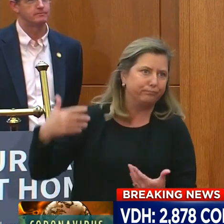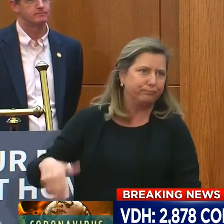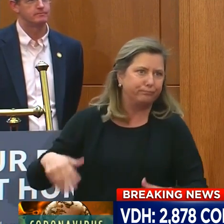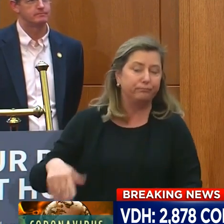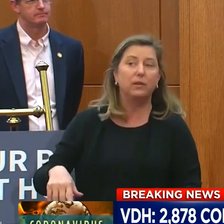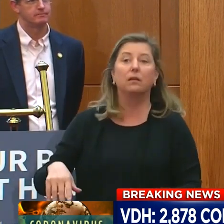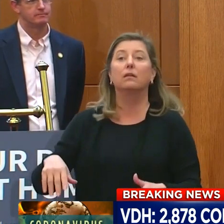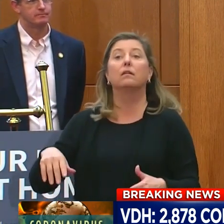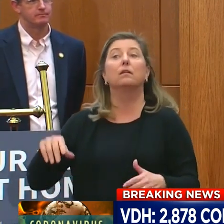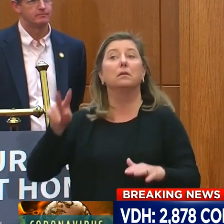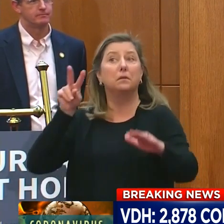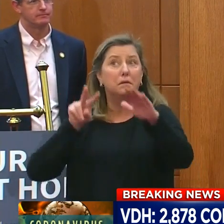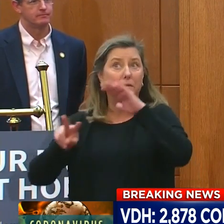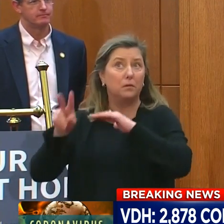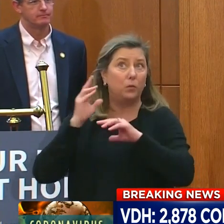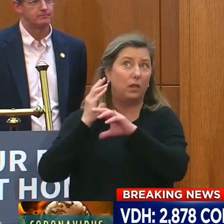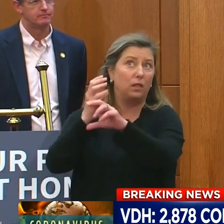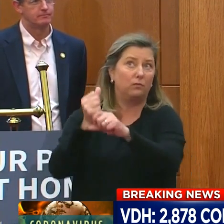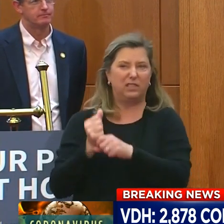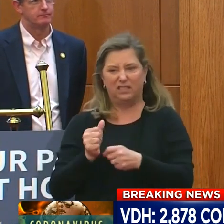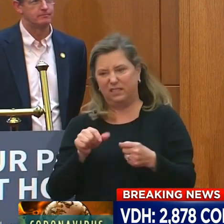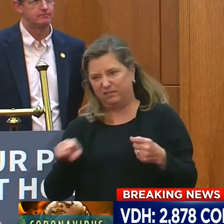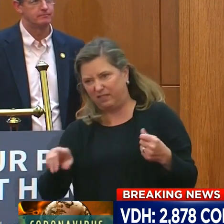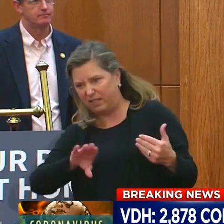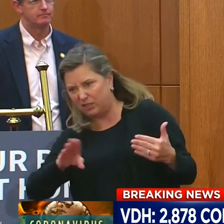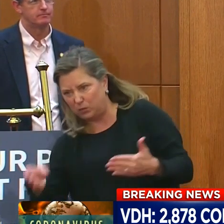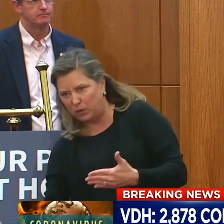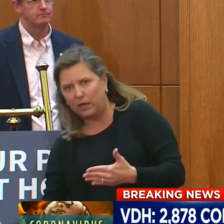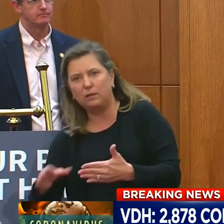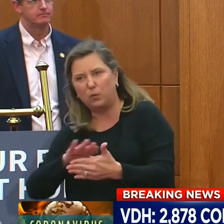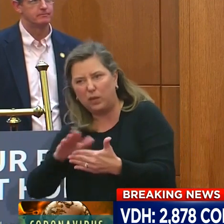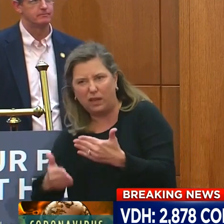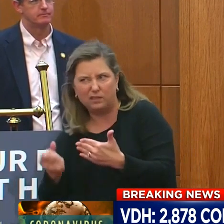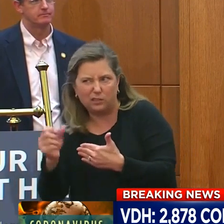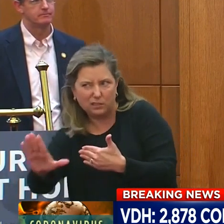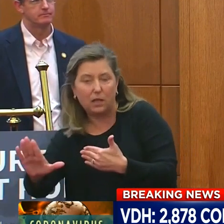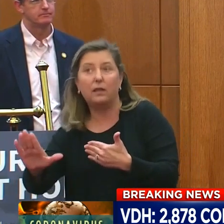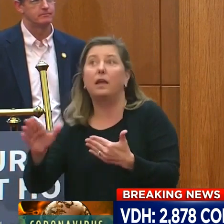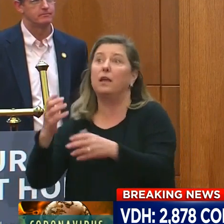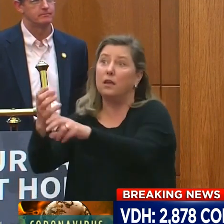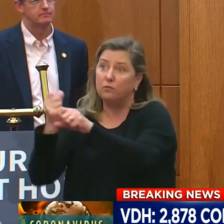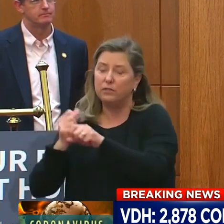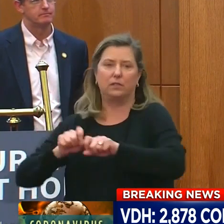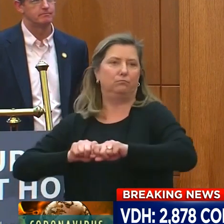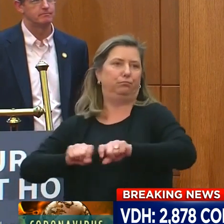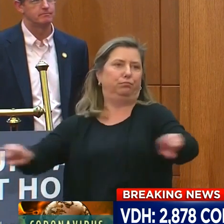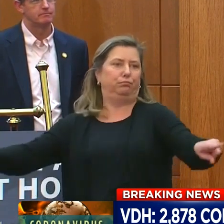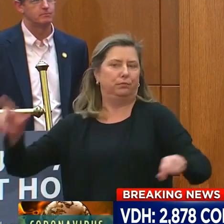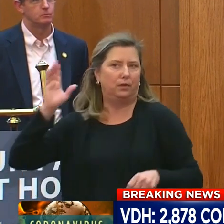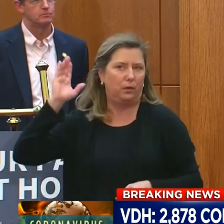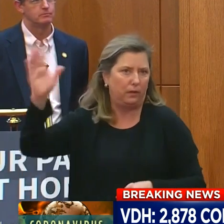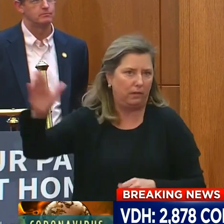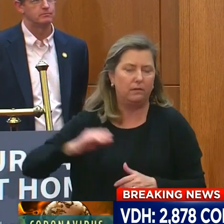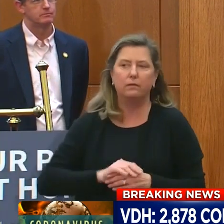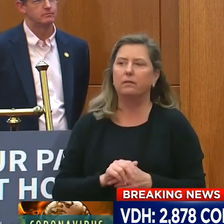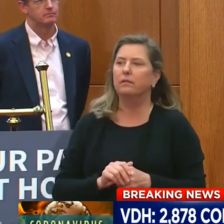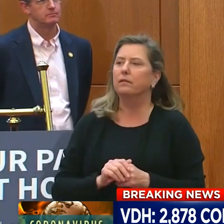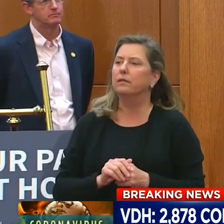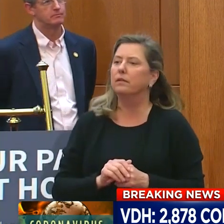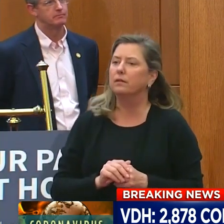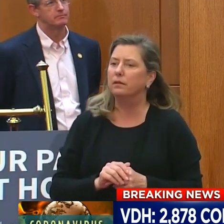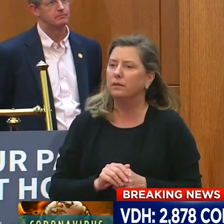expect that to be delivered by the weekend and distributed quickly thereafter. It will come in